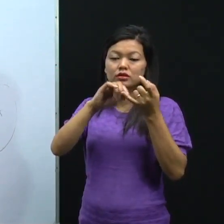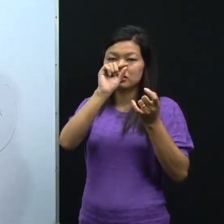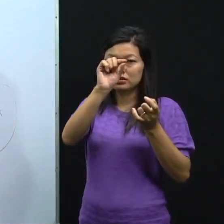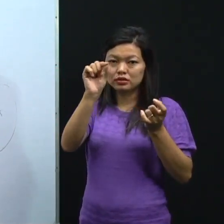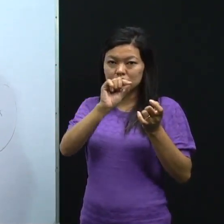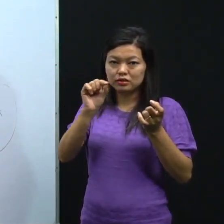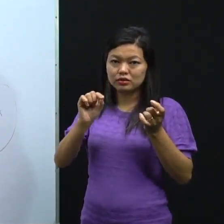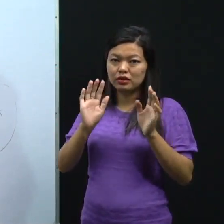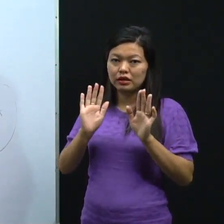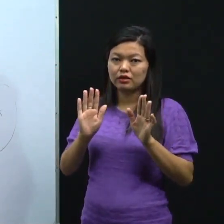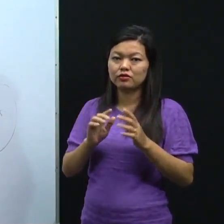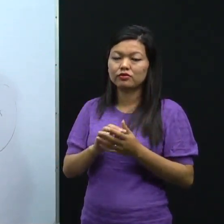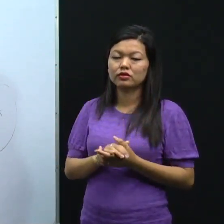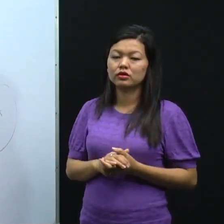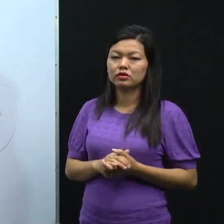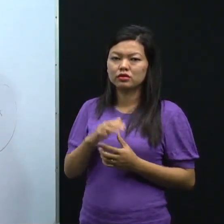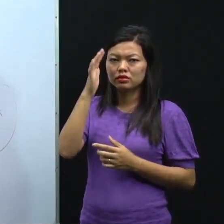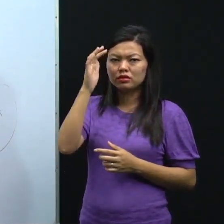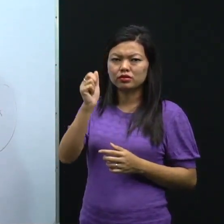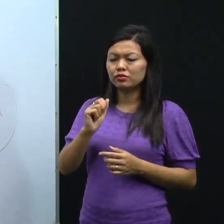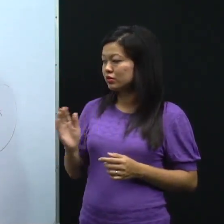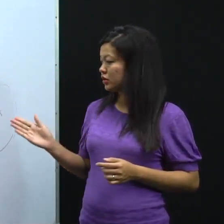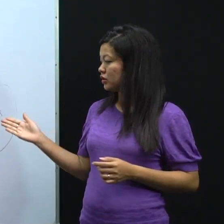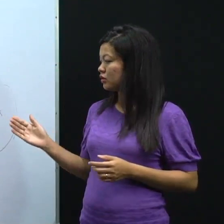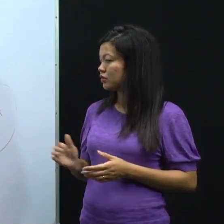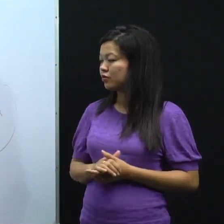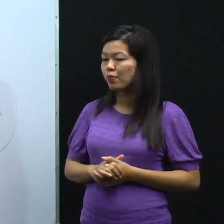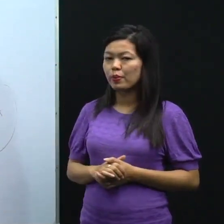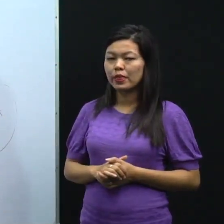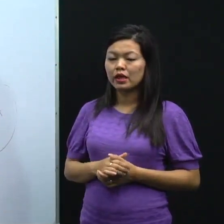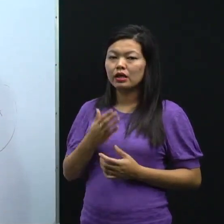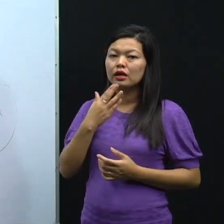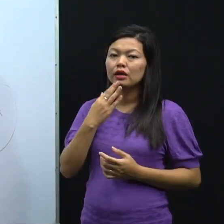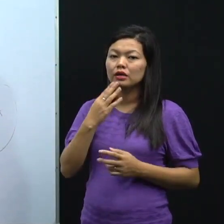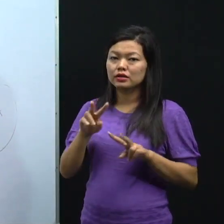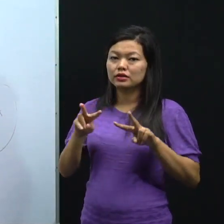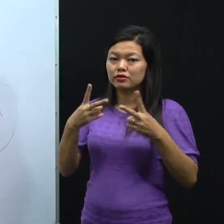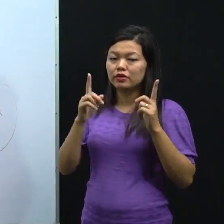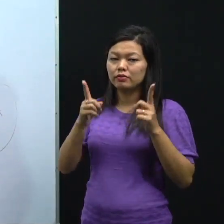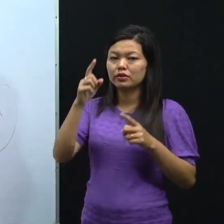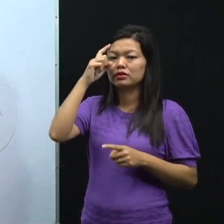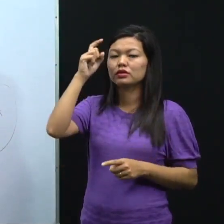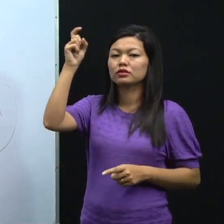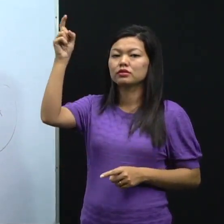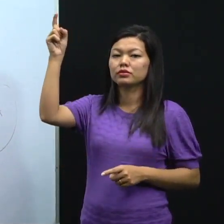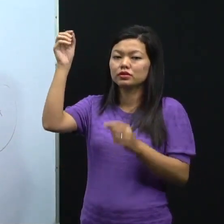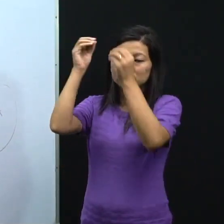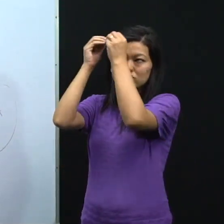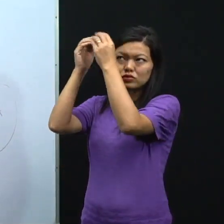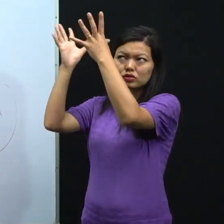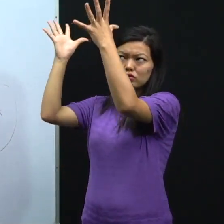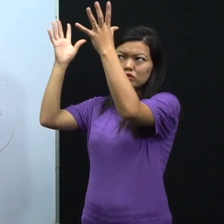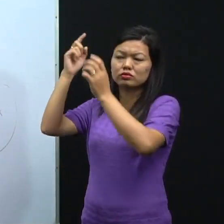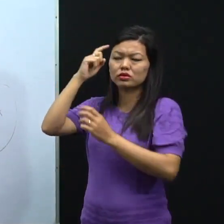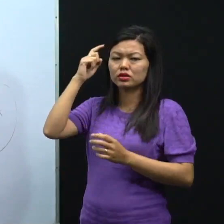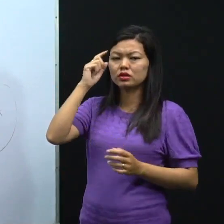Right. This is how, okay, the color does not match, but you have to imagine. Okay, for science, you have